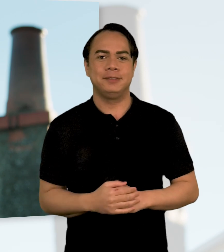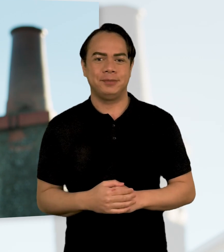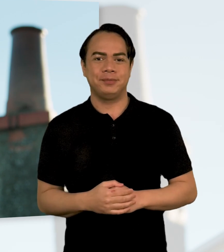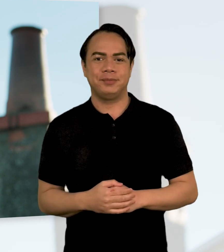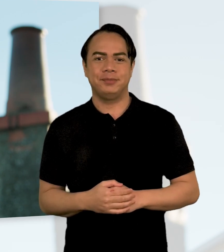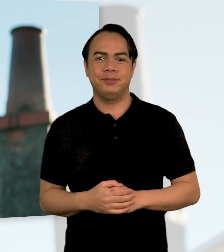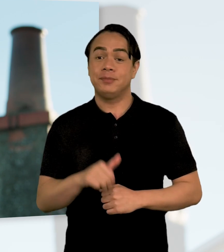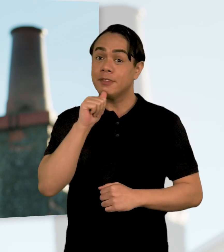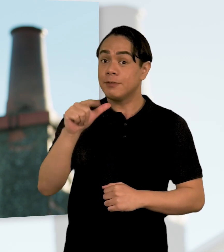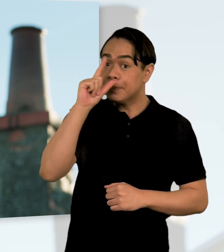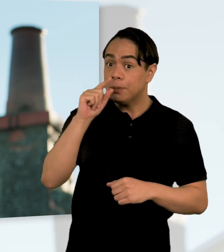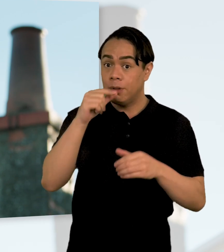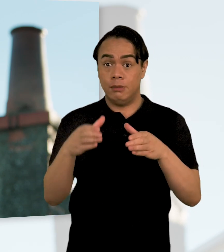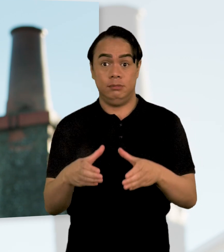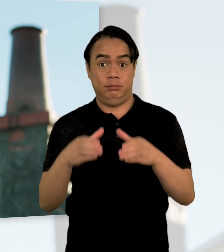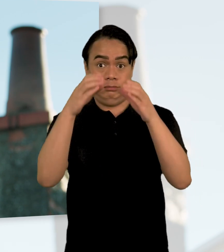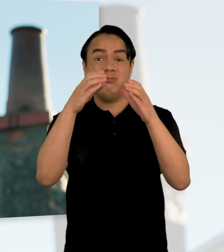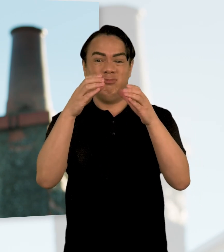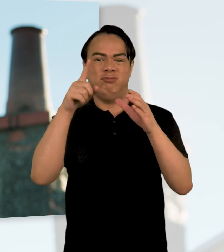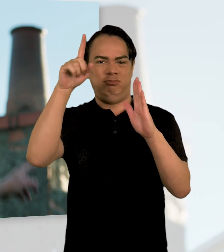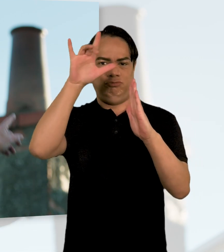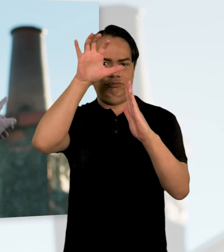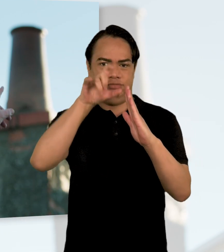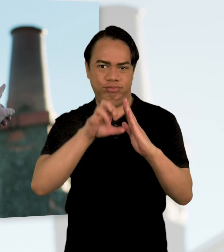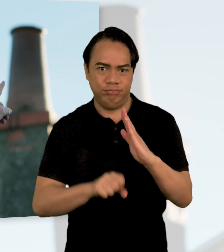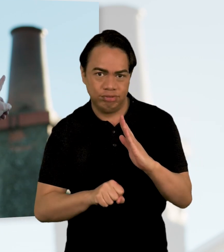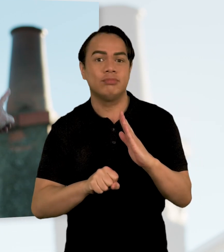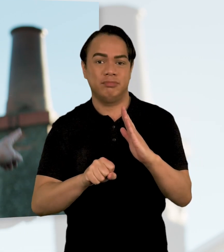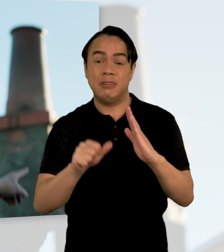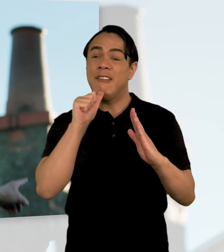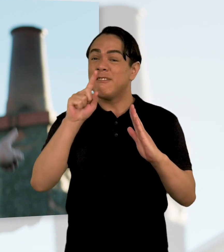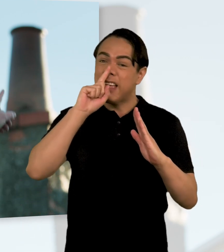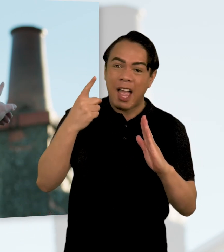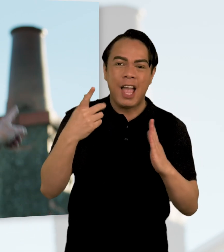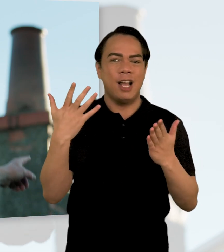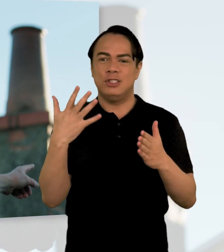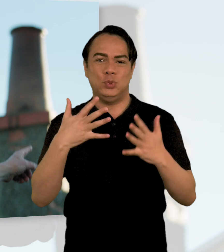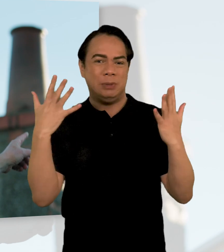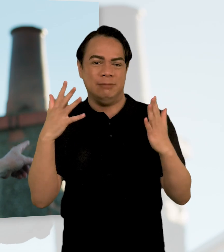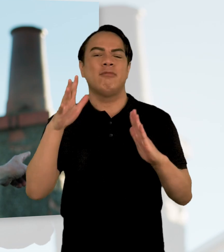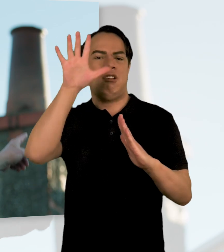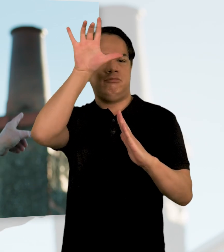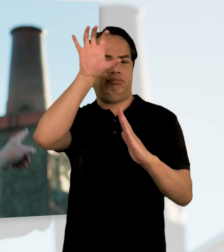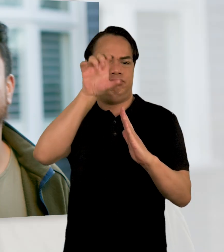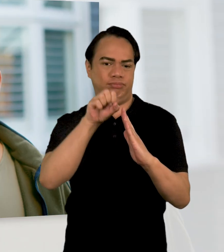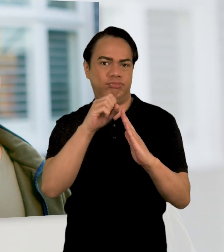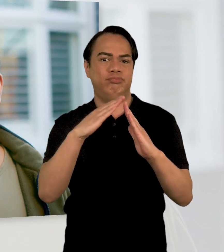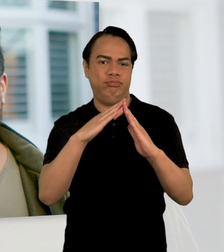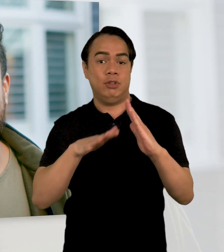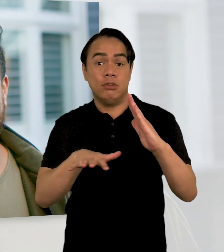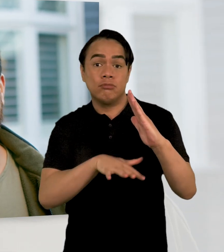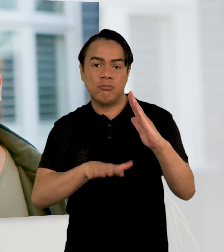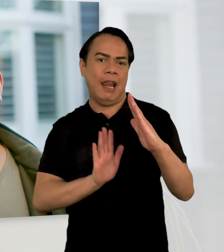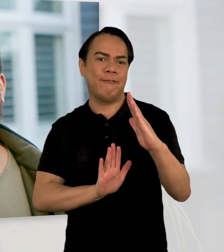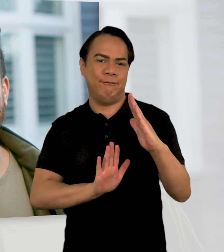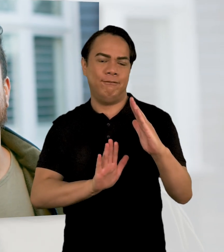out from the top to the bottom. And if that's too much of a major, take out this bit, down to the roof line. If you use your